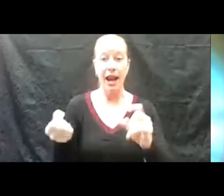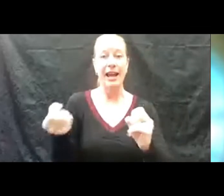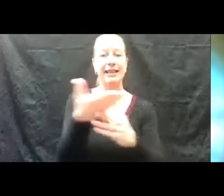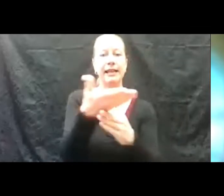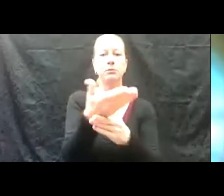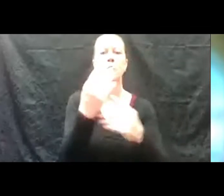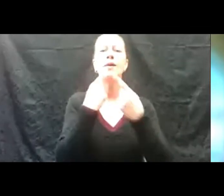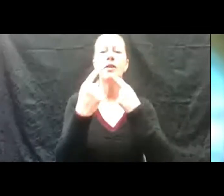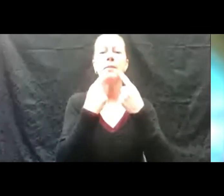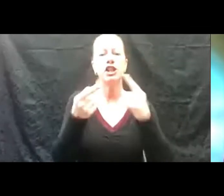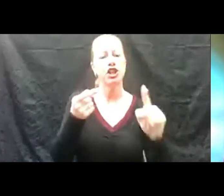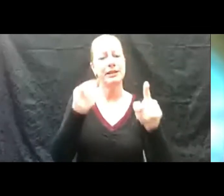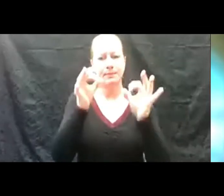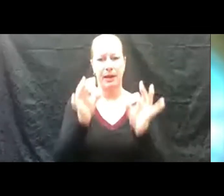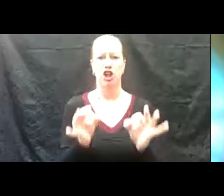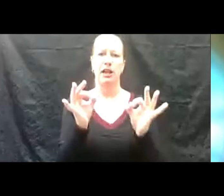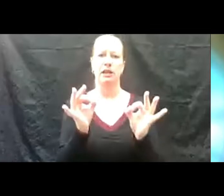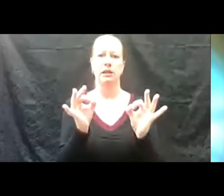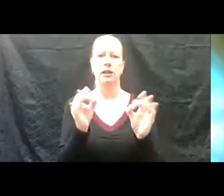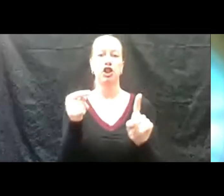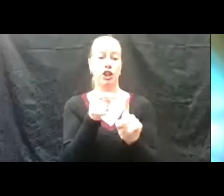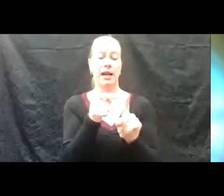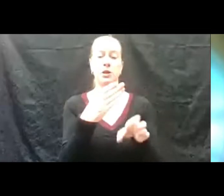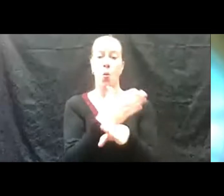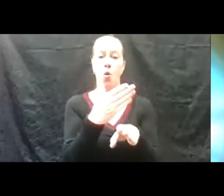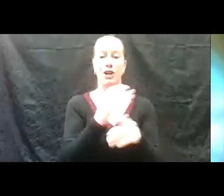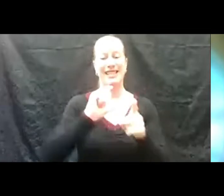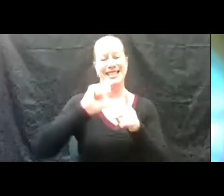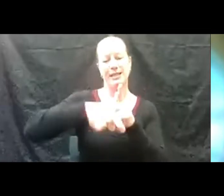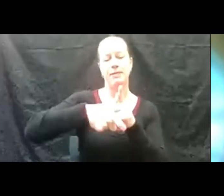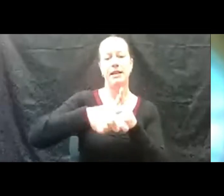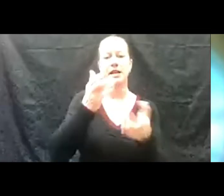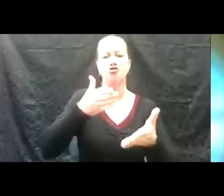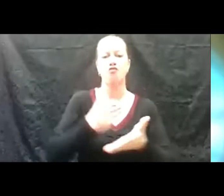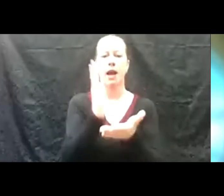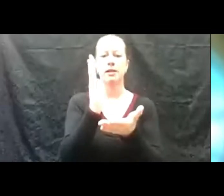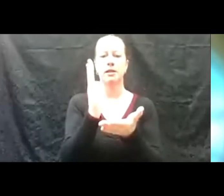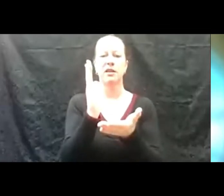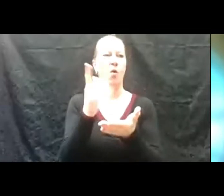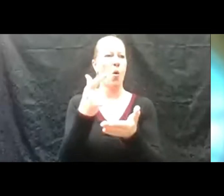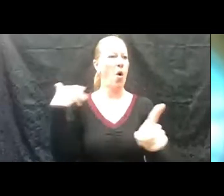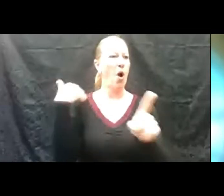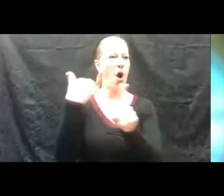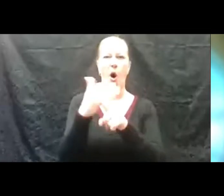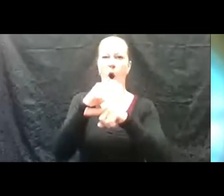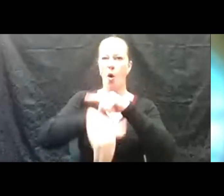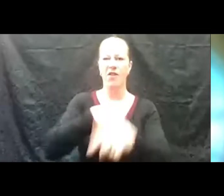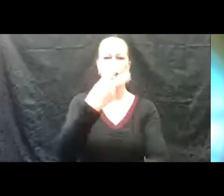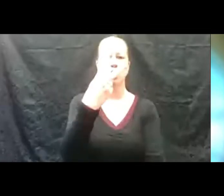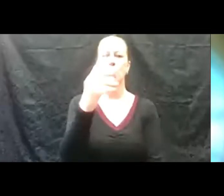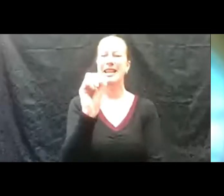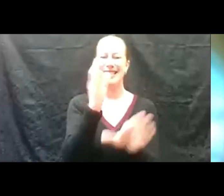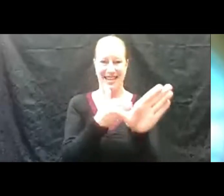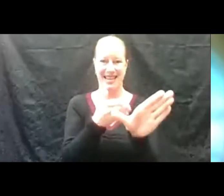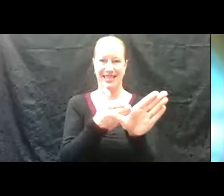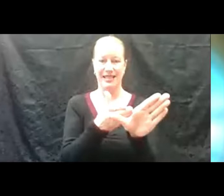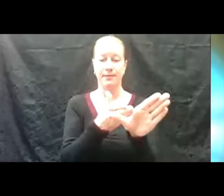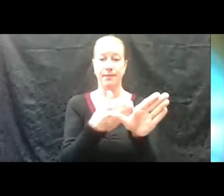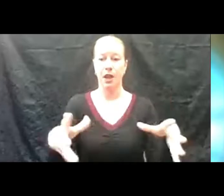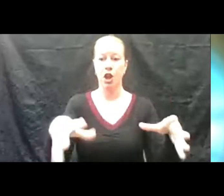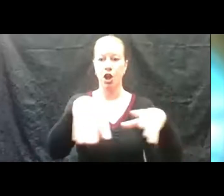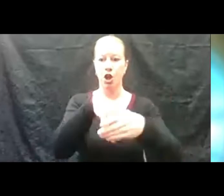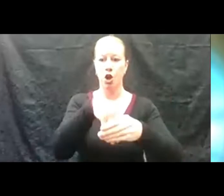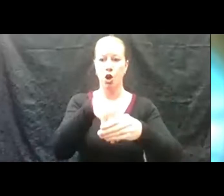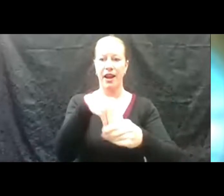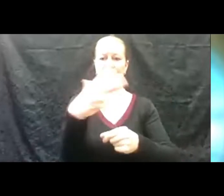information specialist. She has worked in the disability rights movement for more than 20 years, including